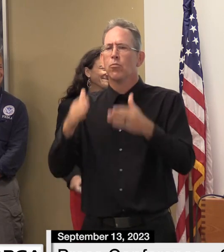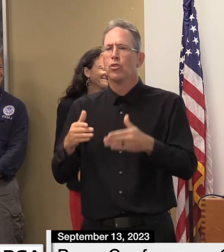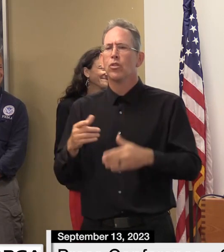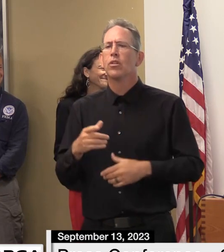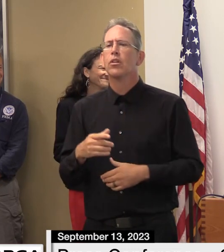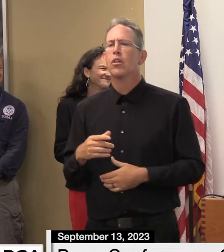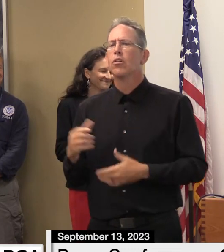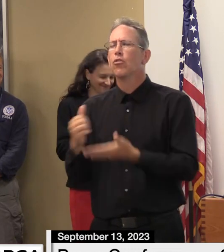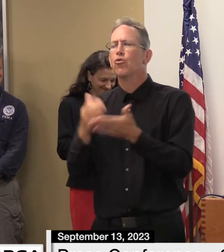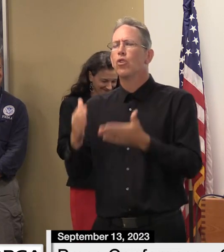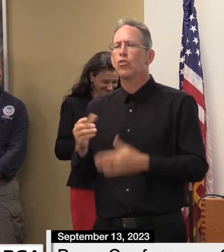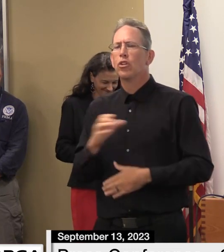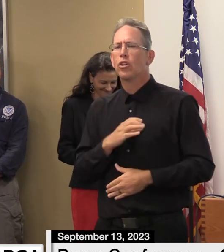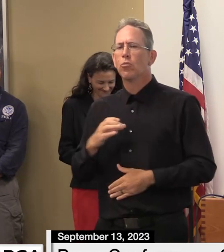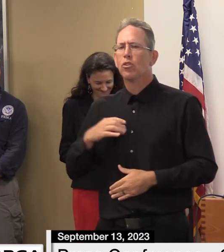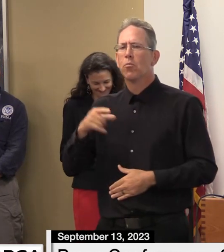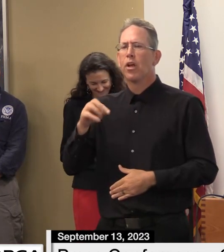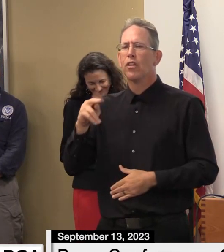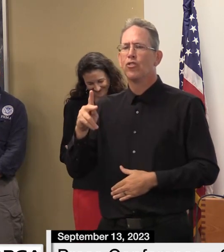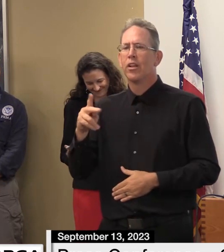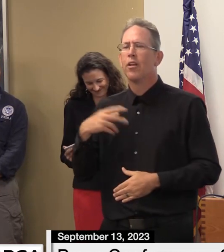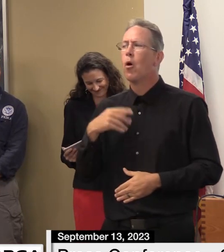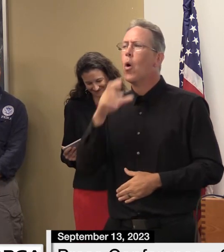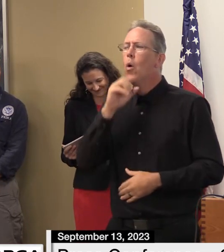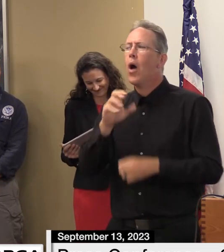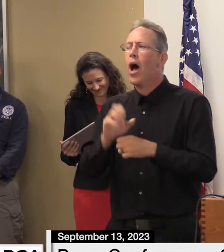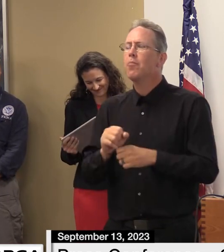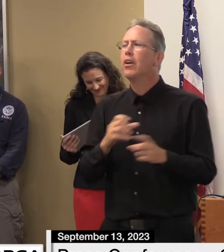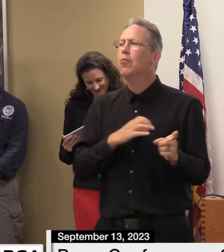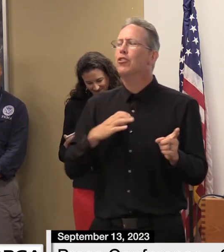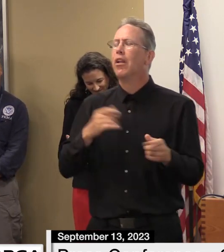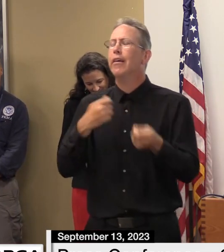Treasurer Pecheck. Old habits. Old habits. Thanks, Governor.